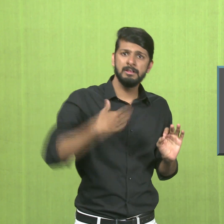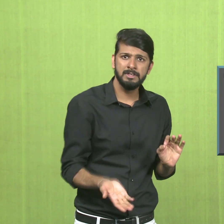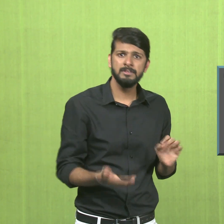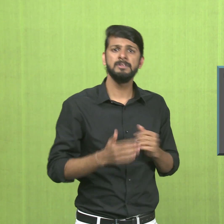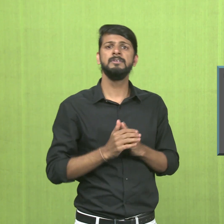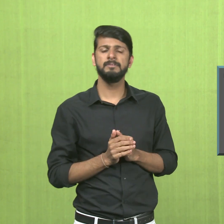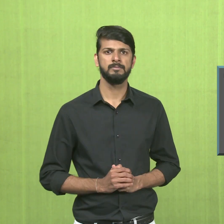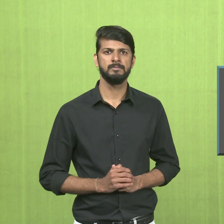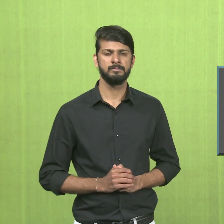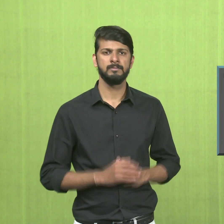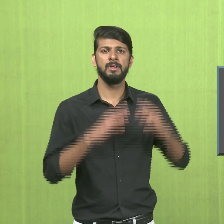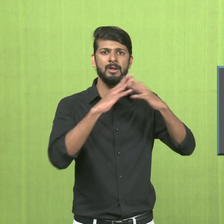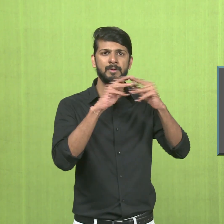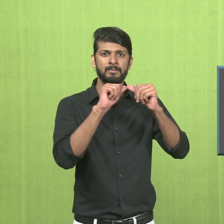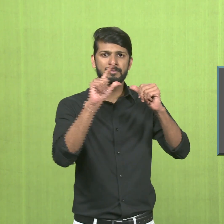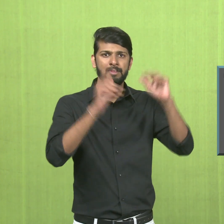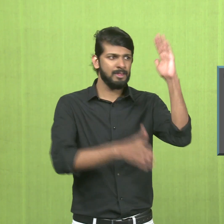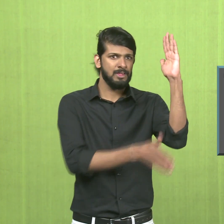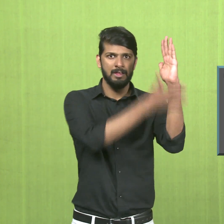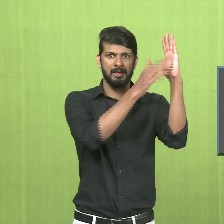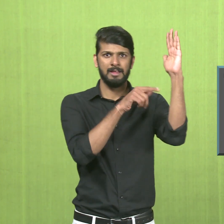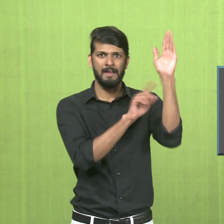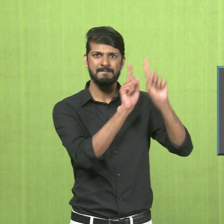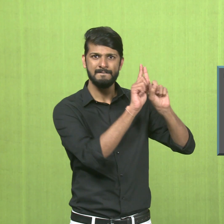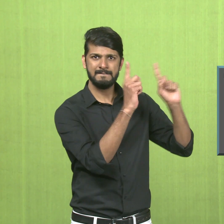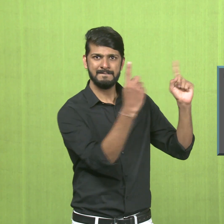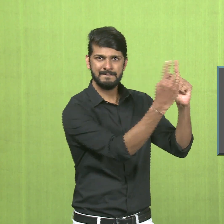So, after erecting the bamboo structure and then filling the gaps with mud,